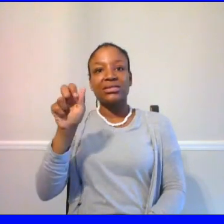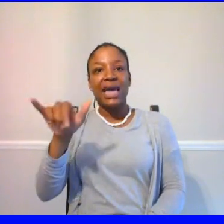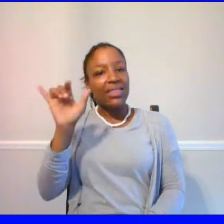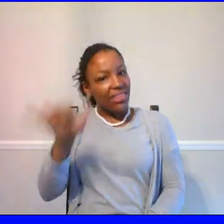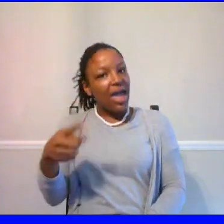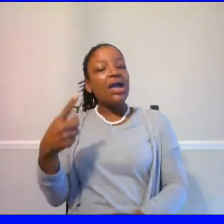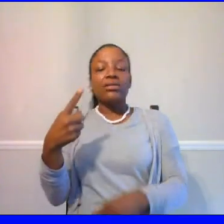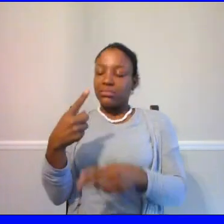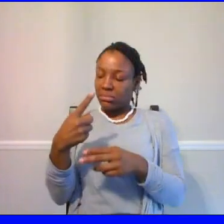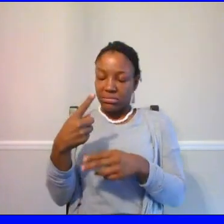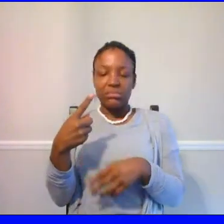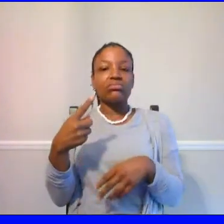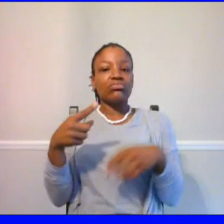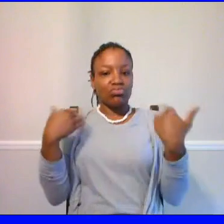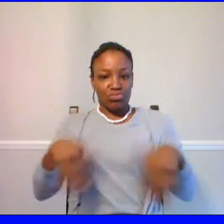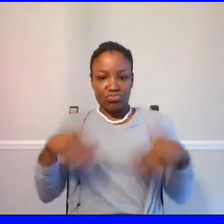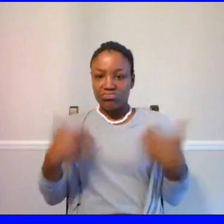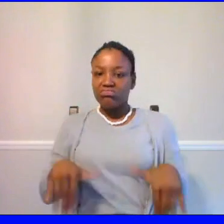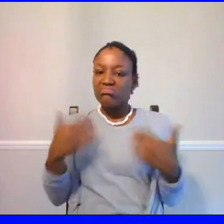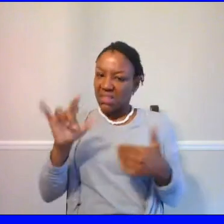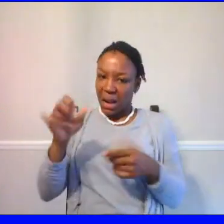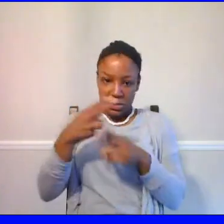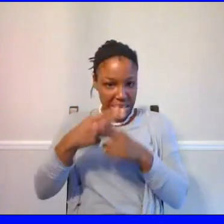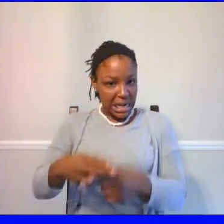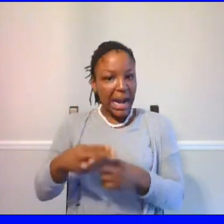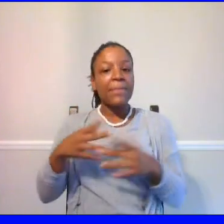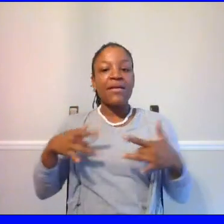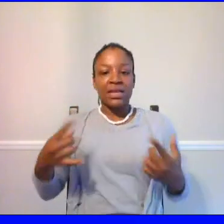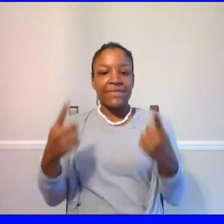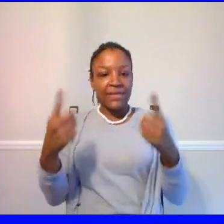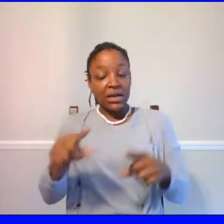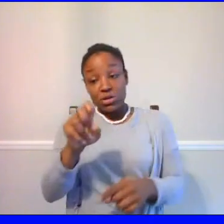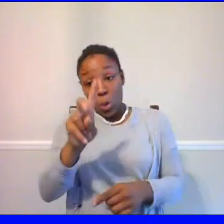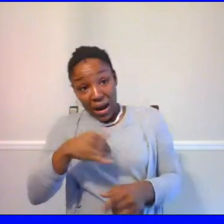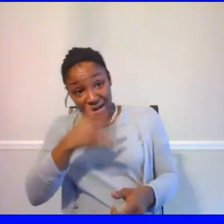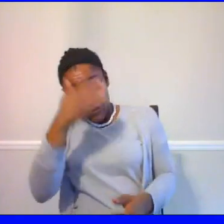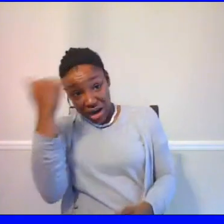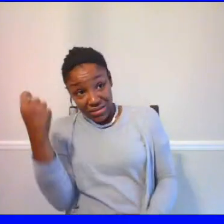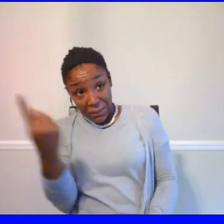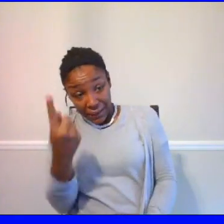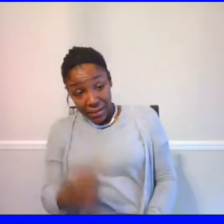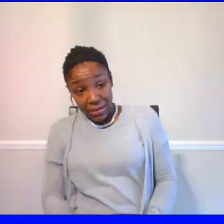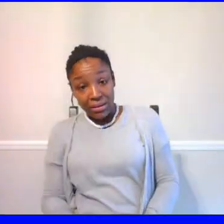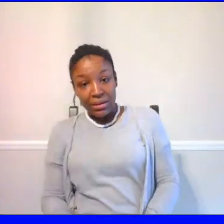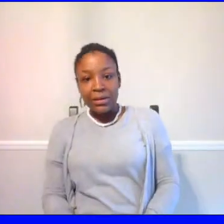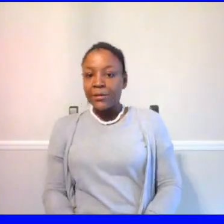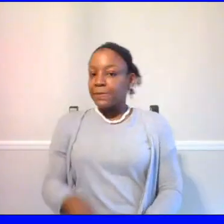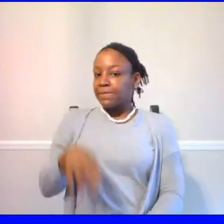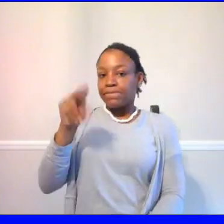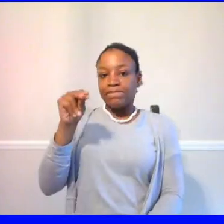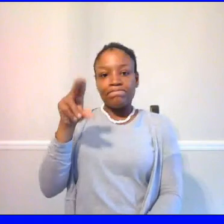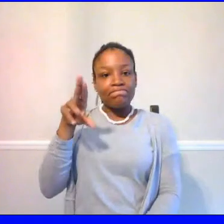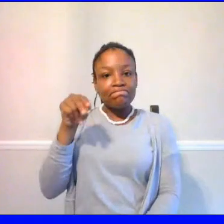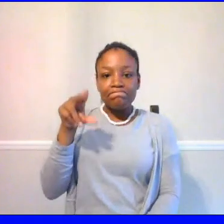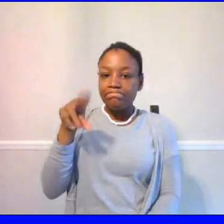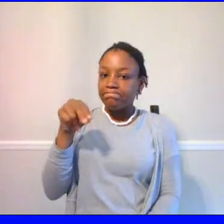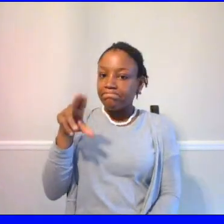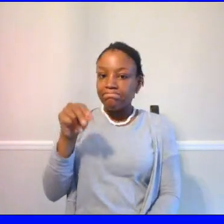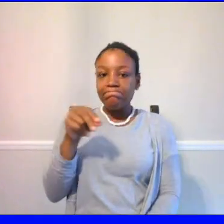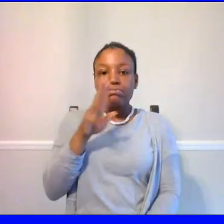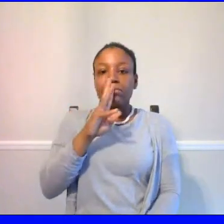point. I don't know, Tony, am I forgetting anything? No, I mean, I think you're speaking to